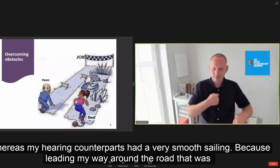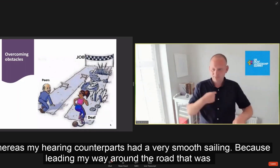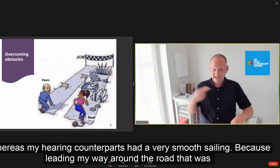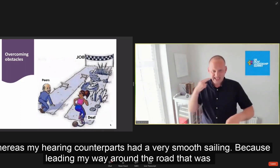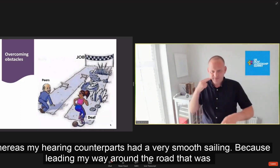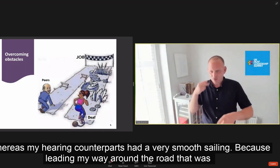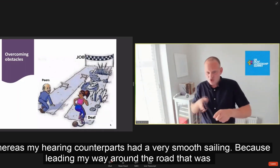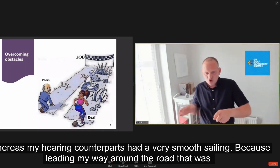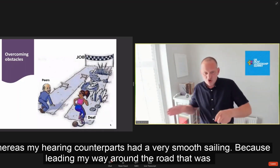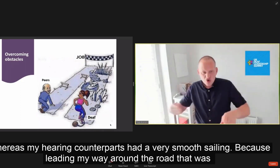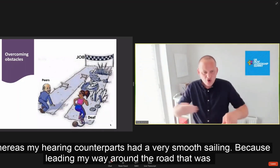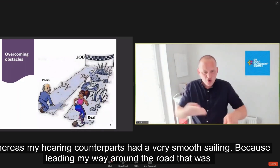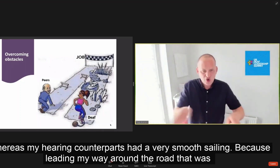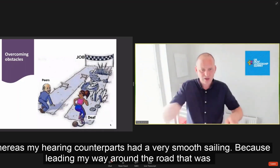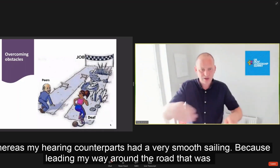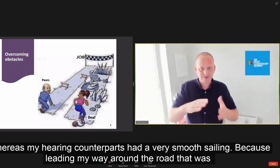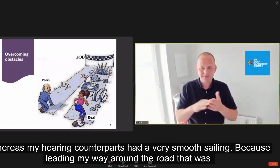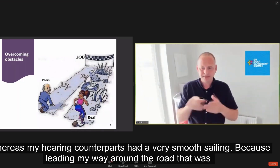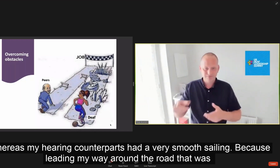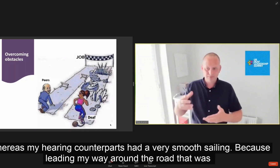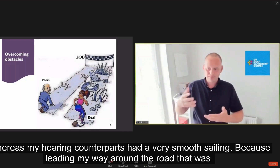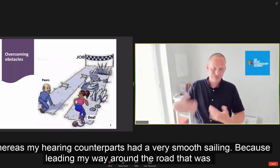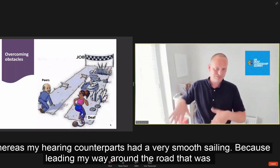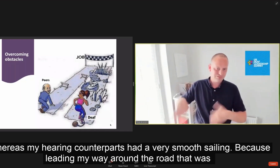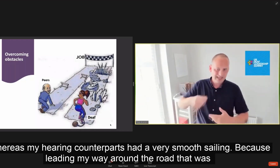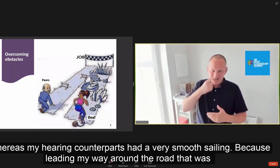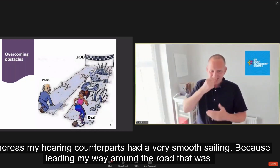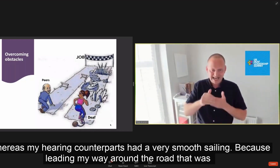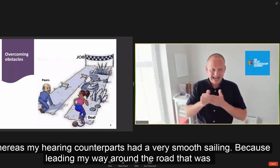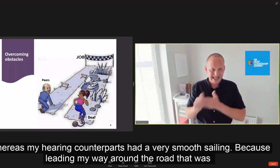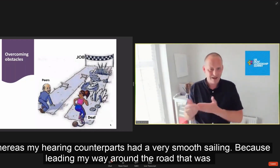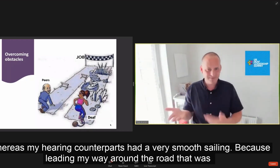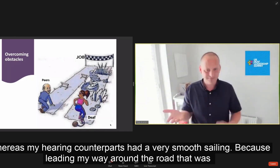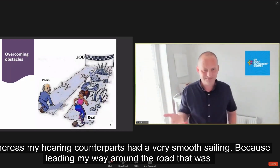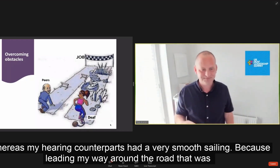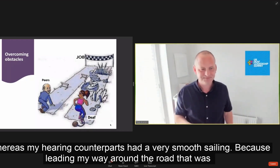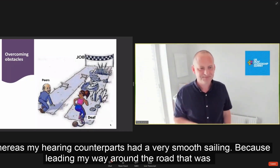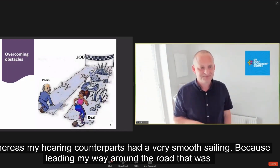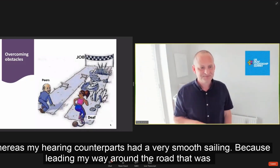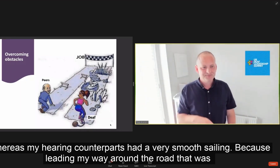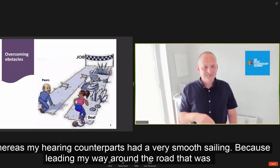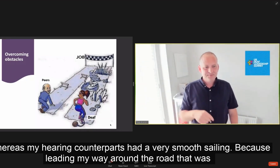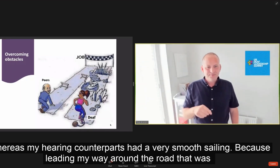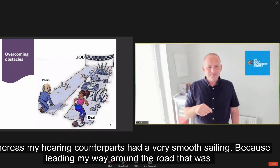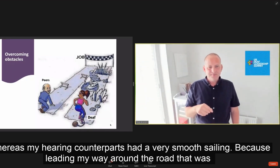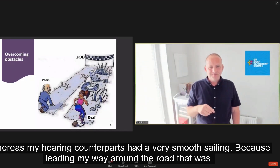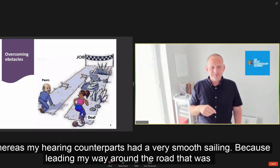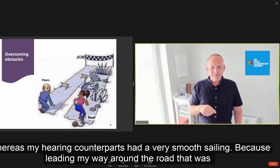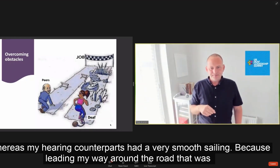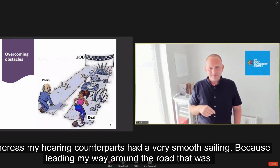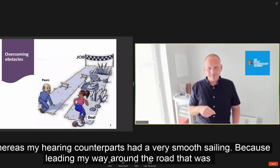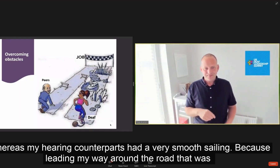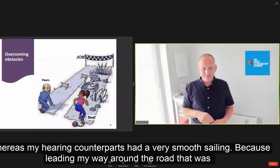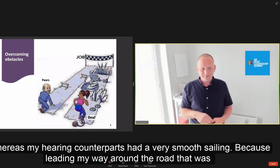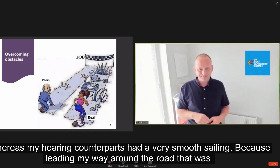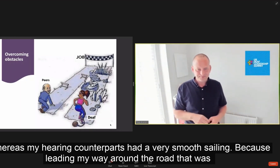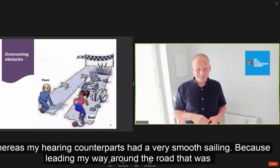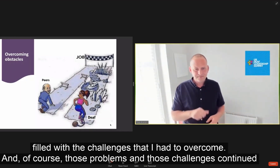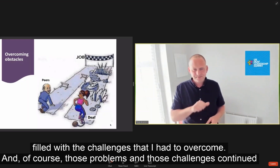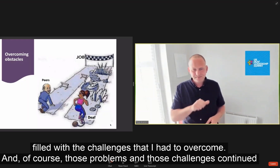very smooth sailing. I was, you know, careering my way around this road that was filled with